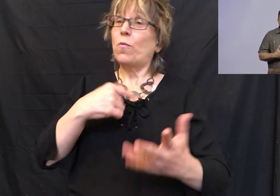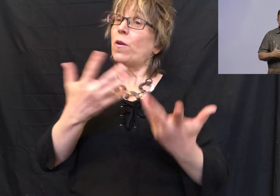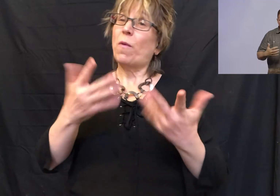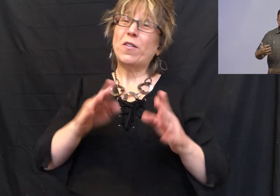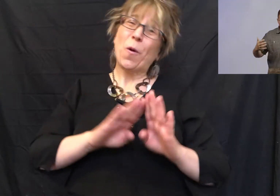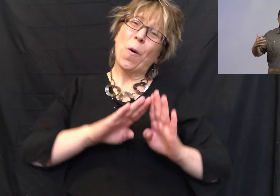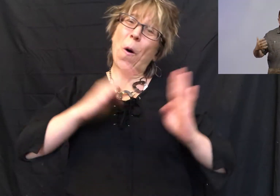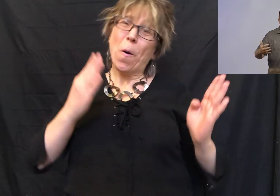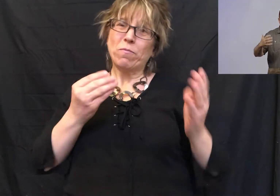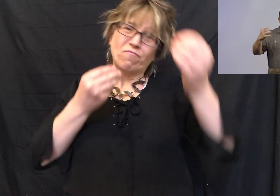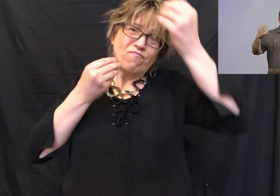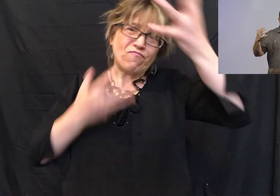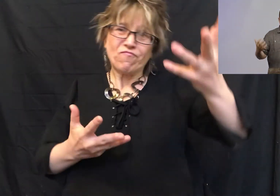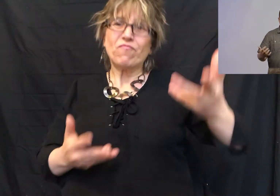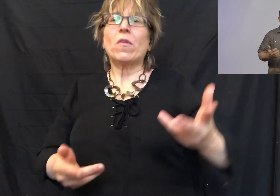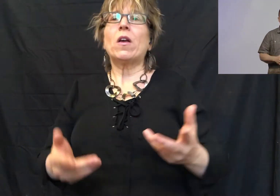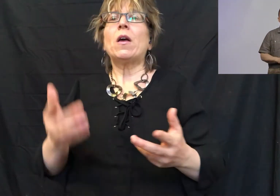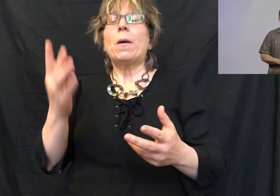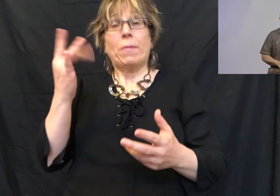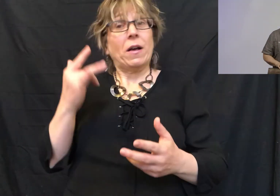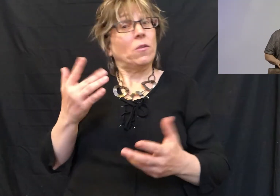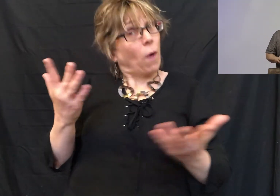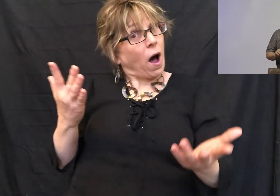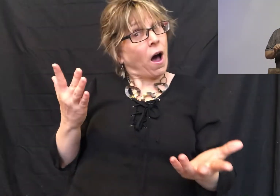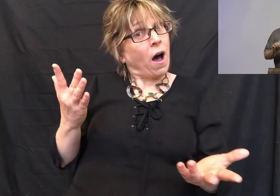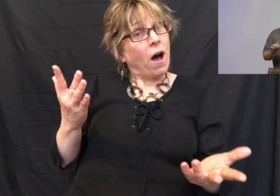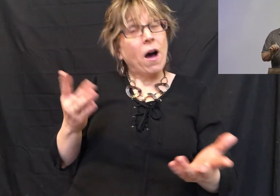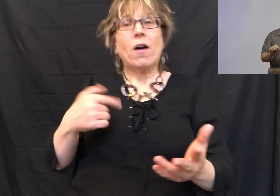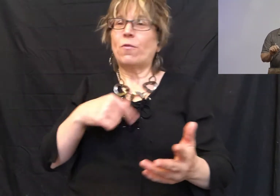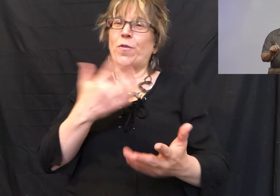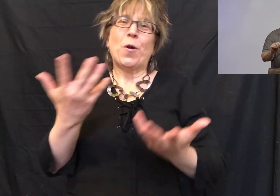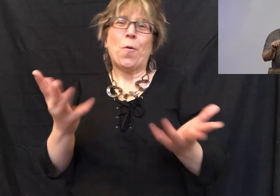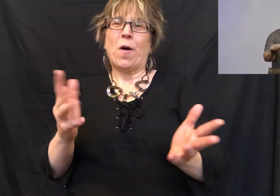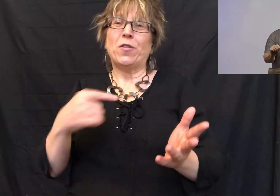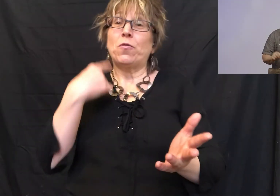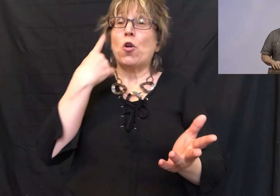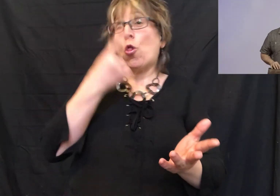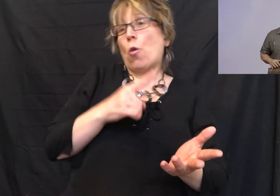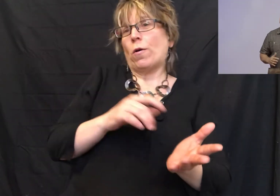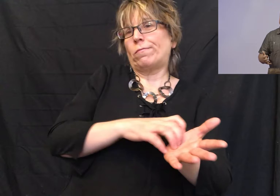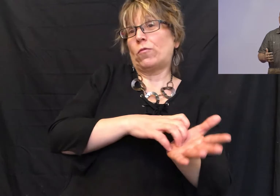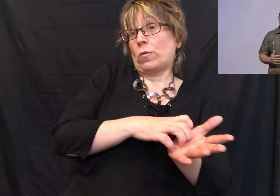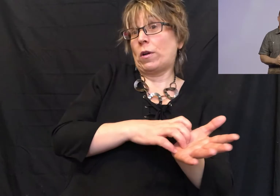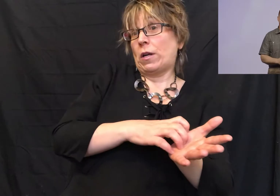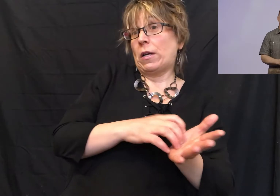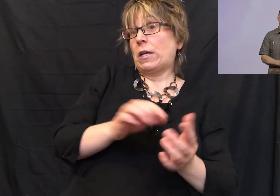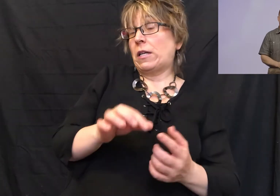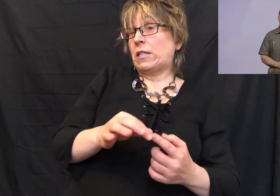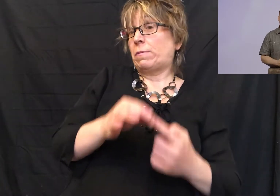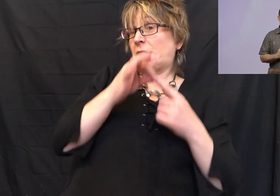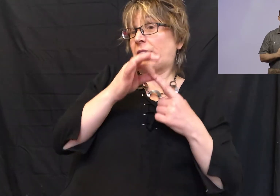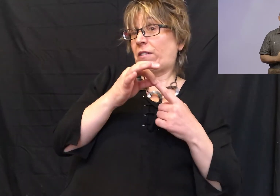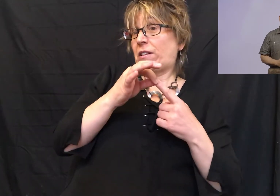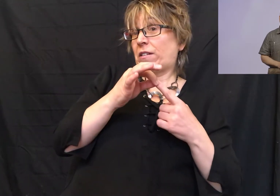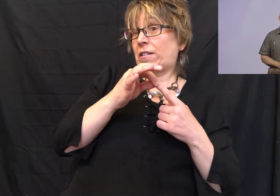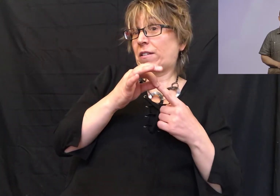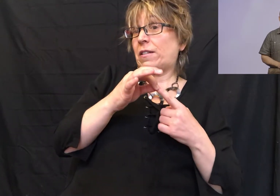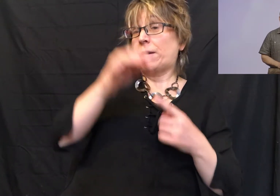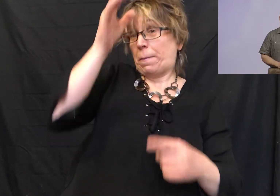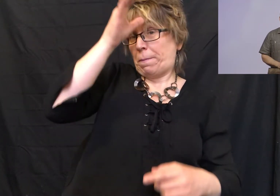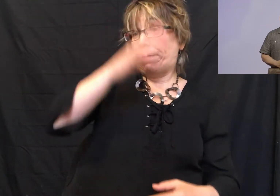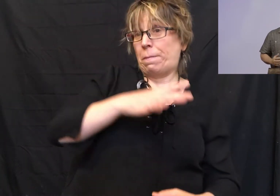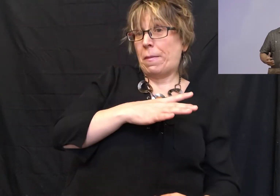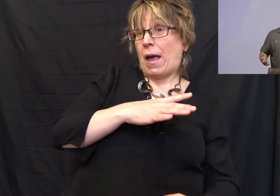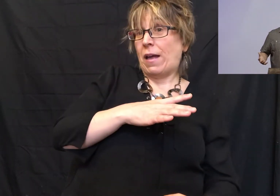with each other. We don't want to open up and really share, because here's the thing. We don't want to look weak, and especially for those of us as